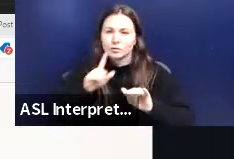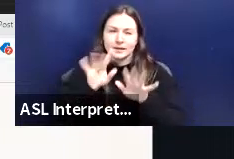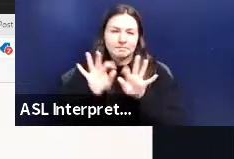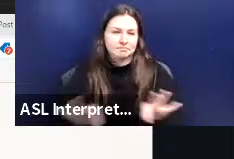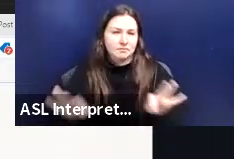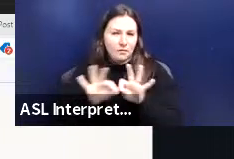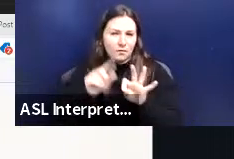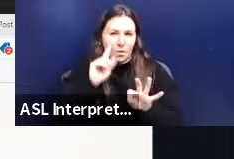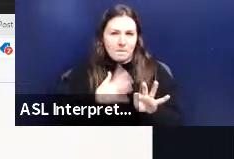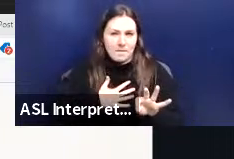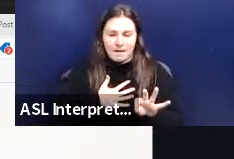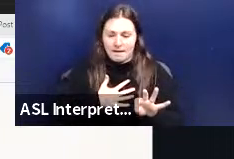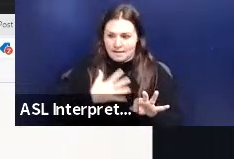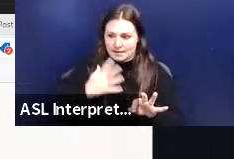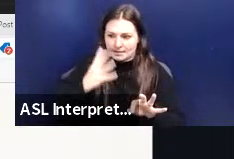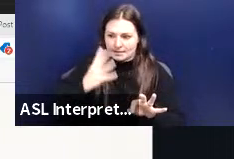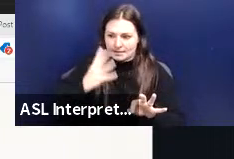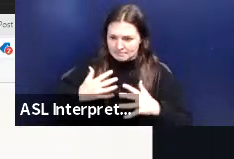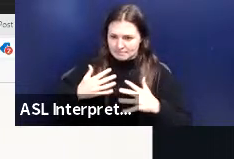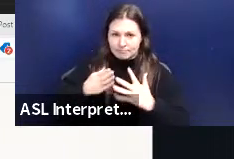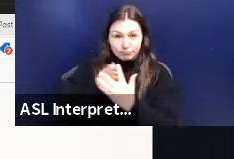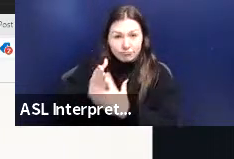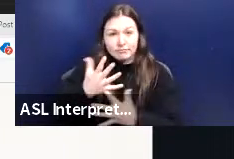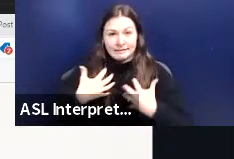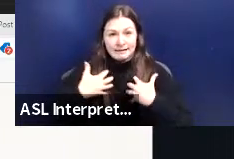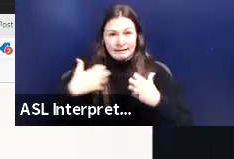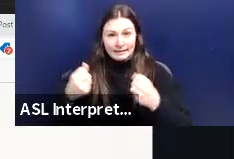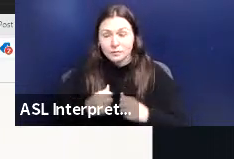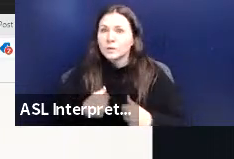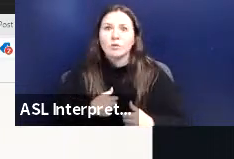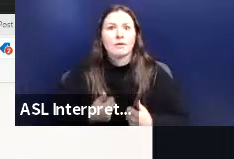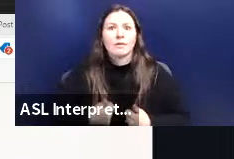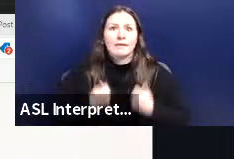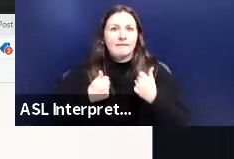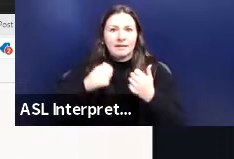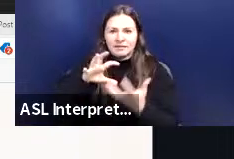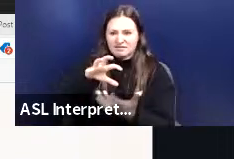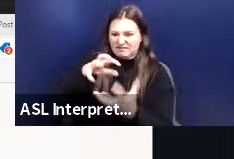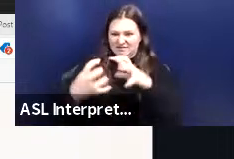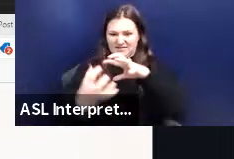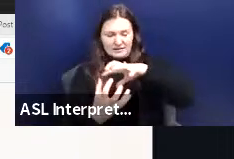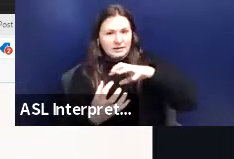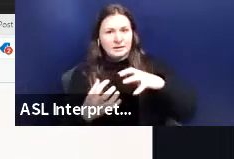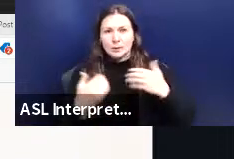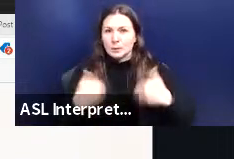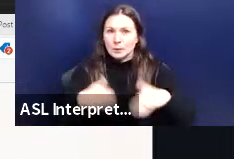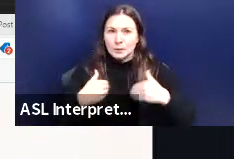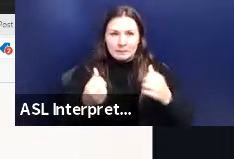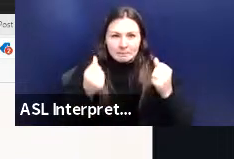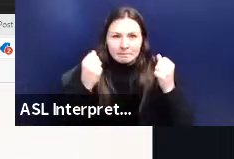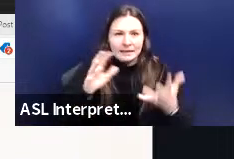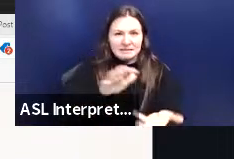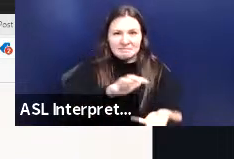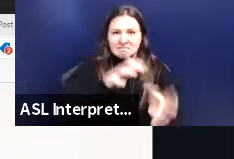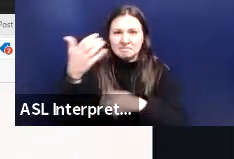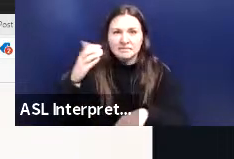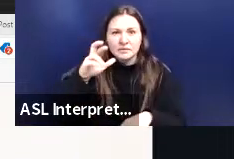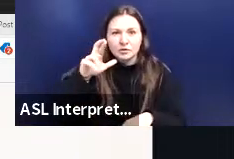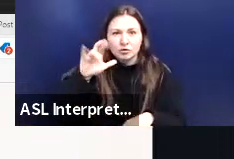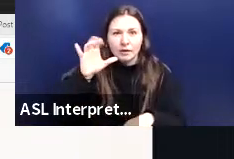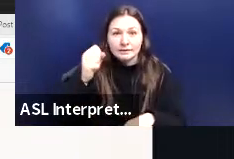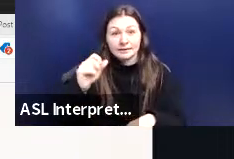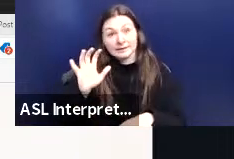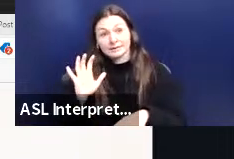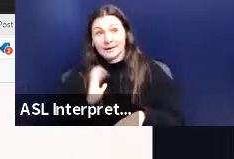We are living in the midst of intersecting and escalating crises, which our peoples have anticipated for